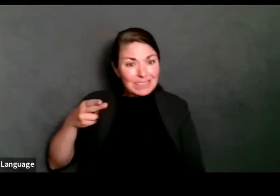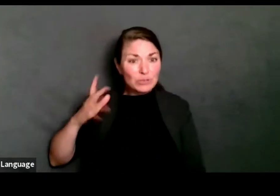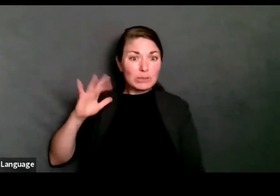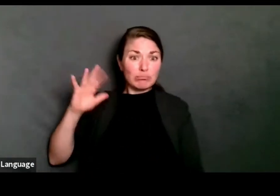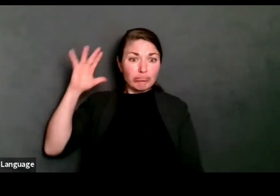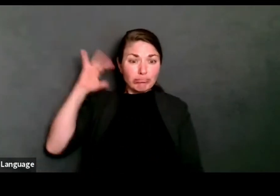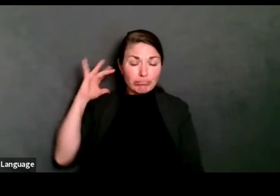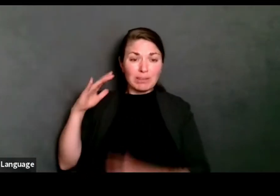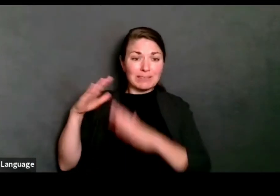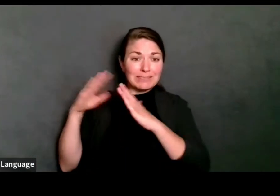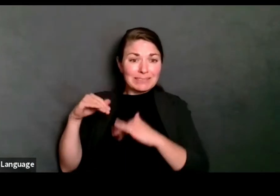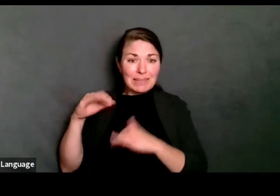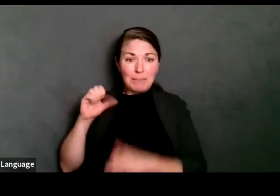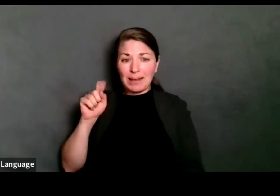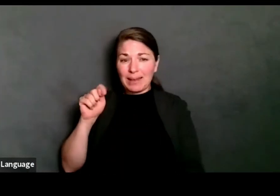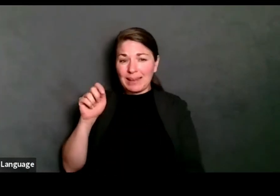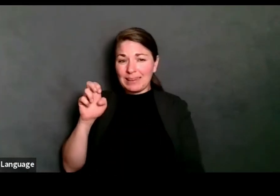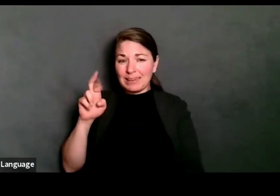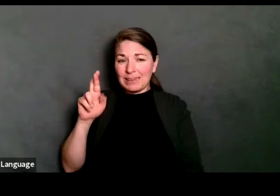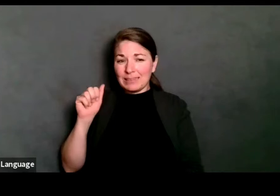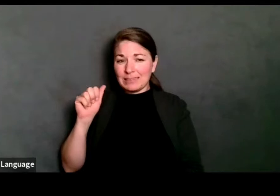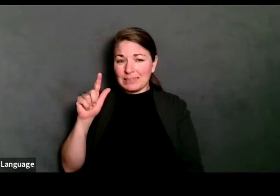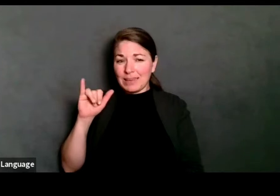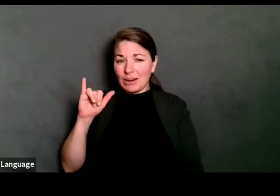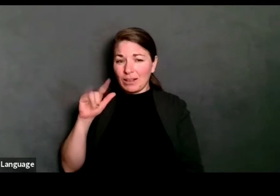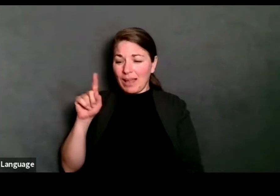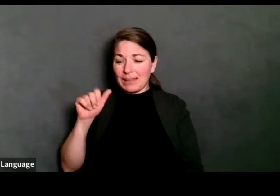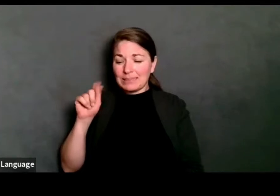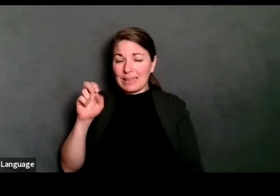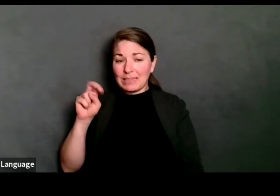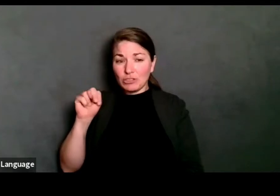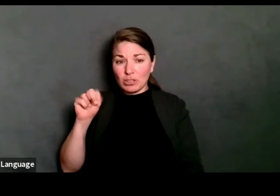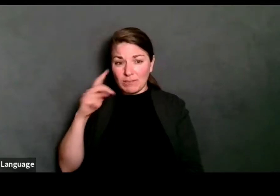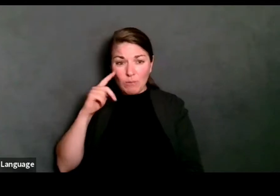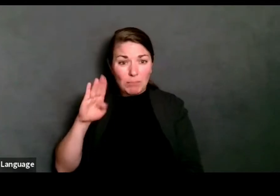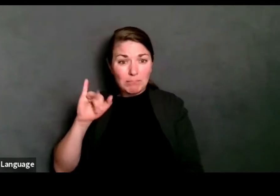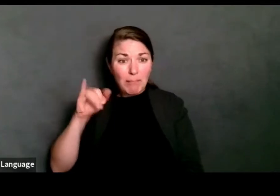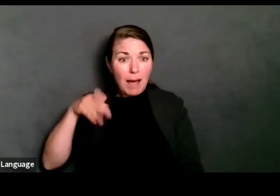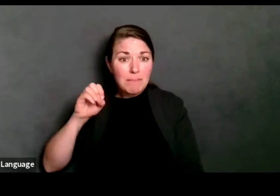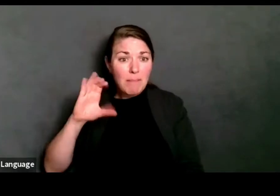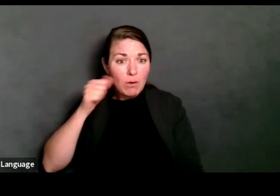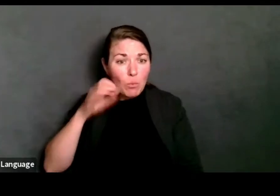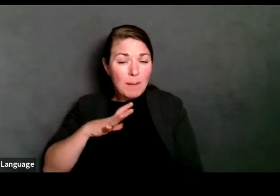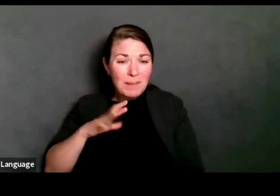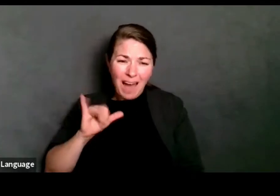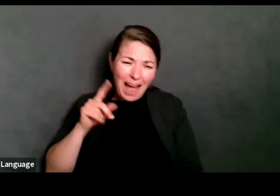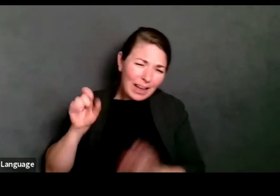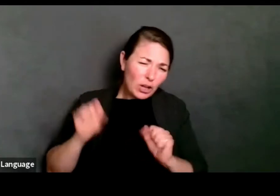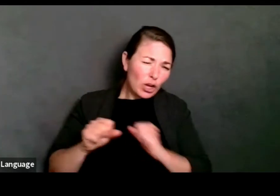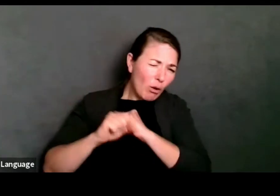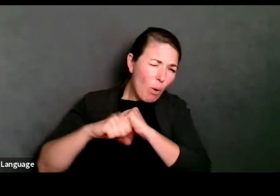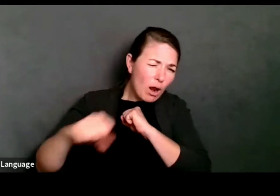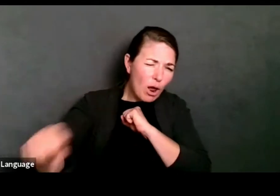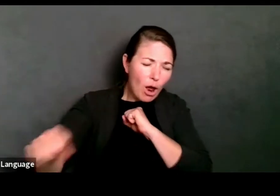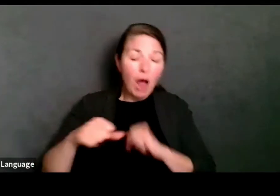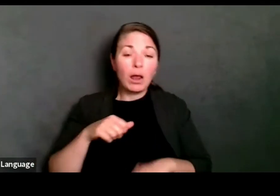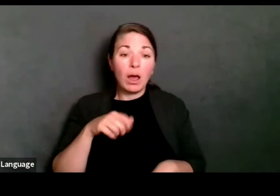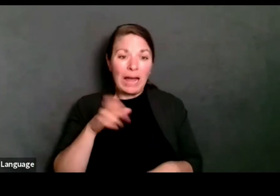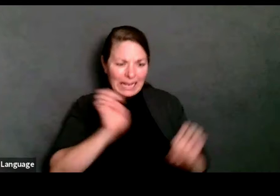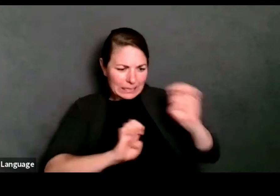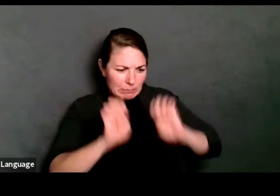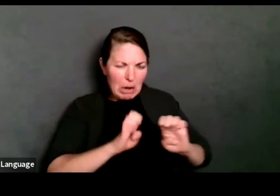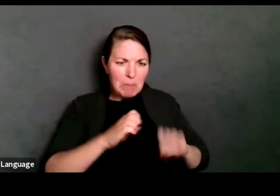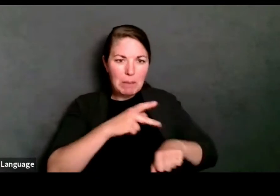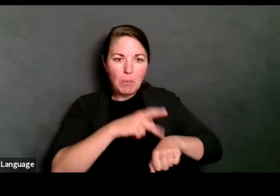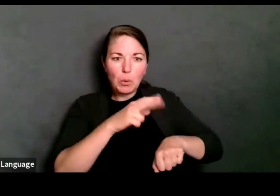systemic sterilization of BIPOC women. I mean, I could go on and talk about the unethical medical experimentation on Puerto